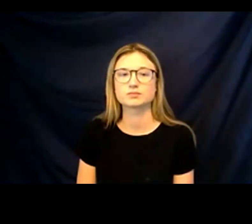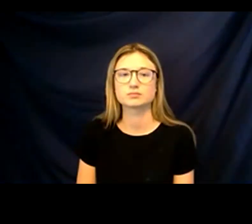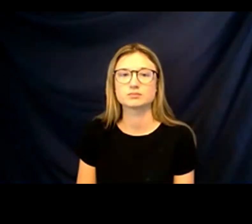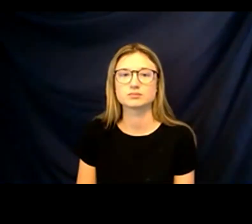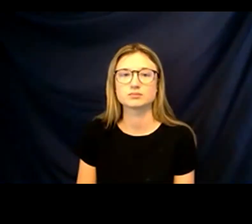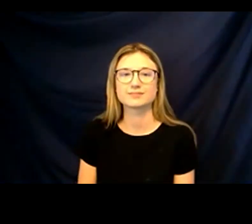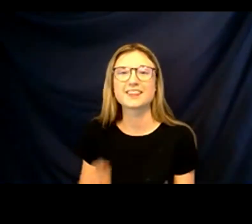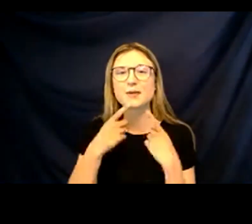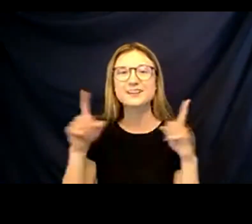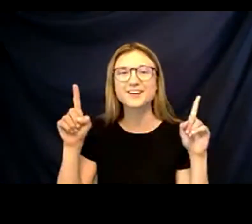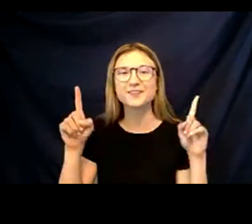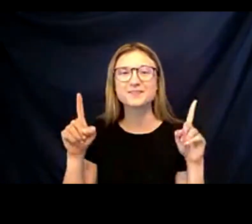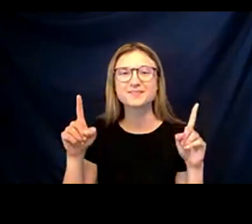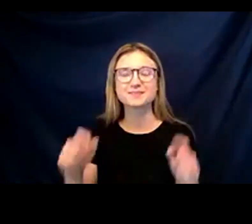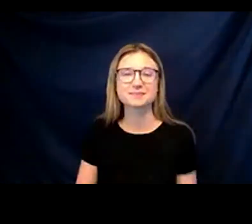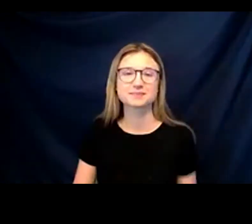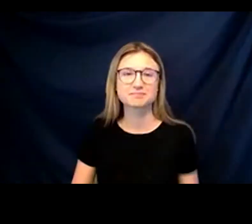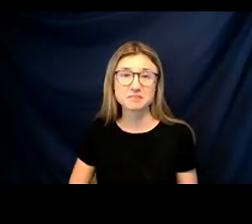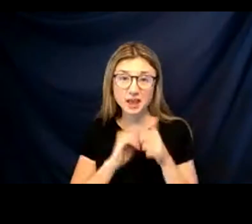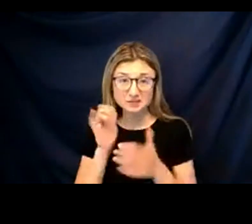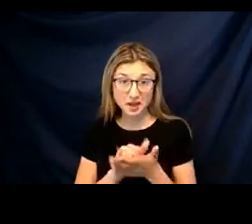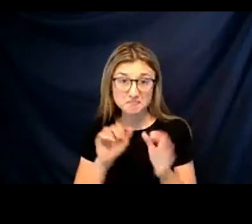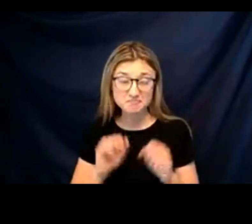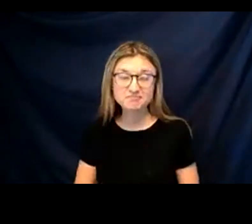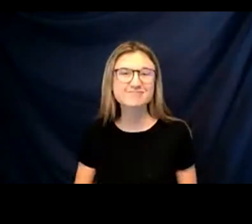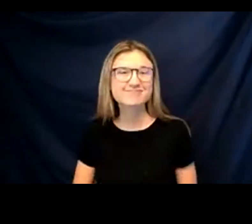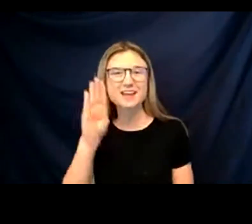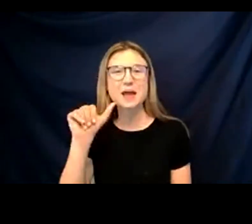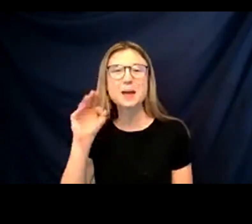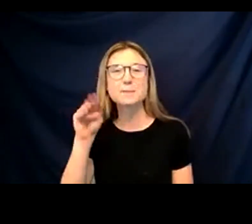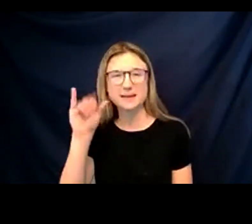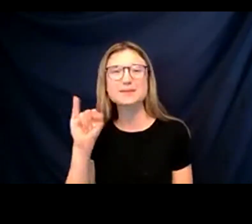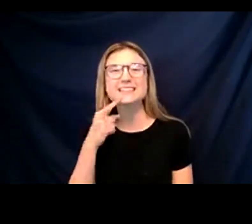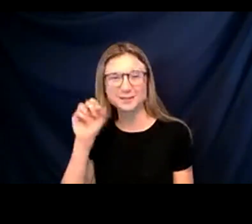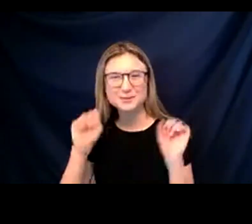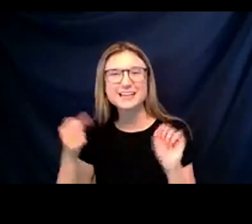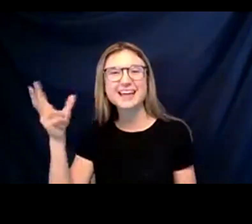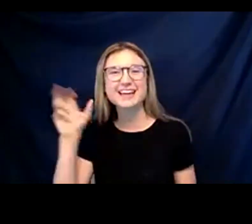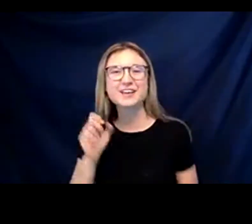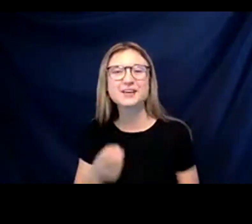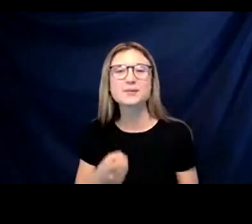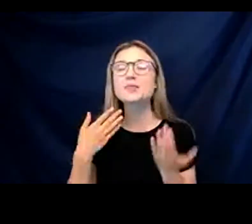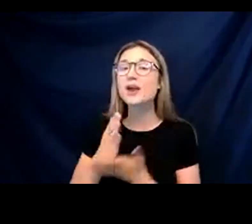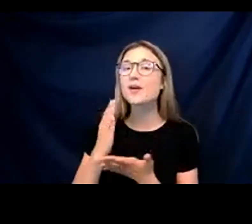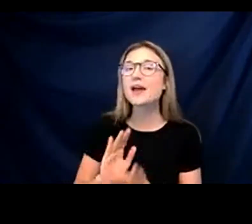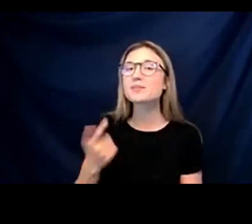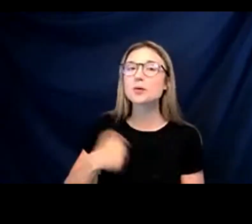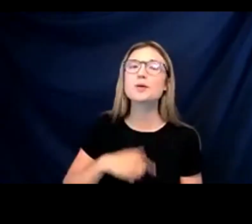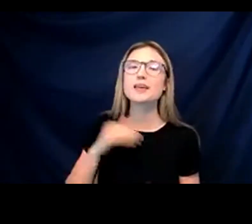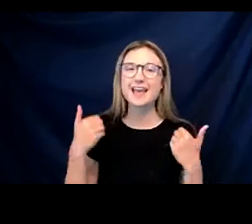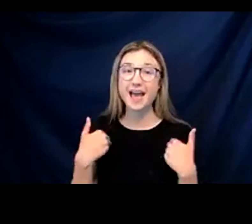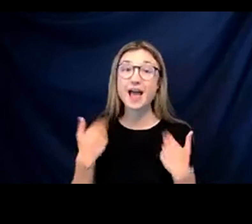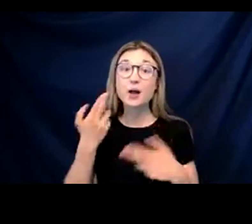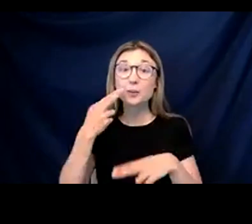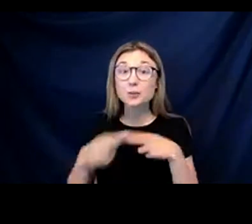There we go. How's that? Can hear you. All right. So we had a short agenda, but lots